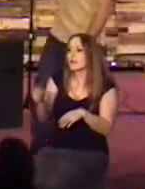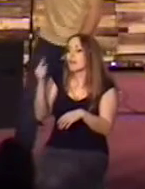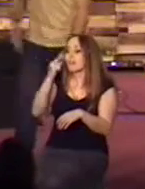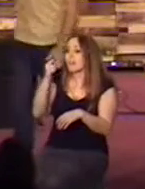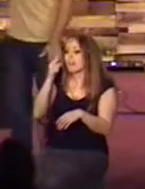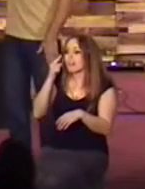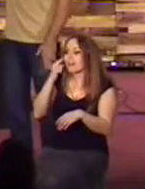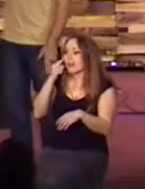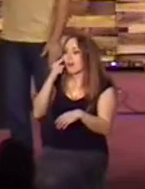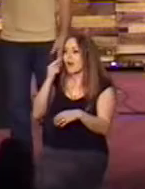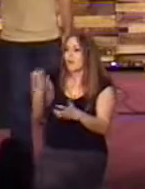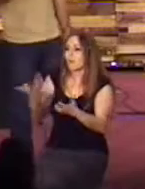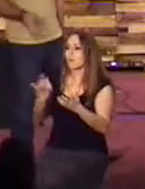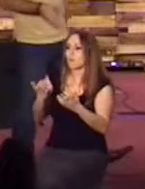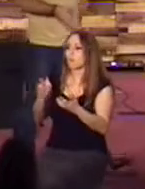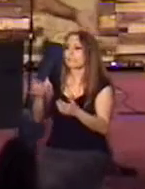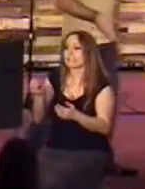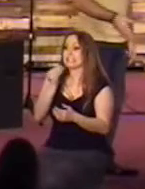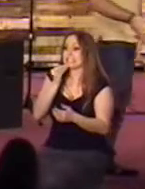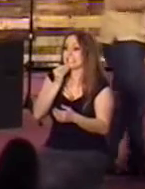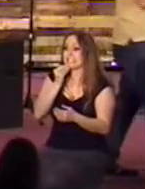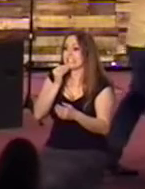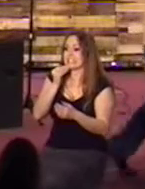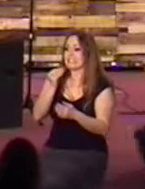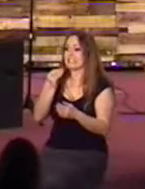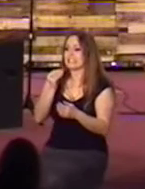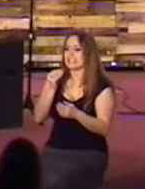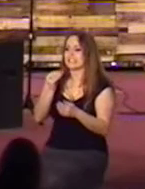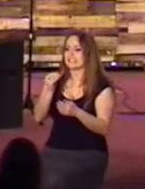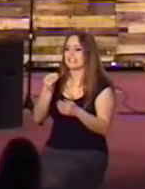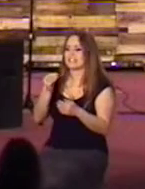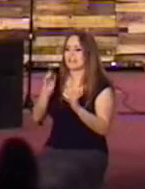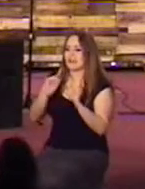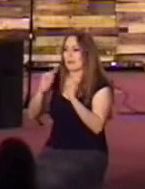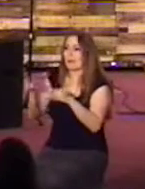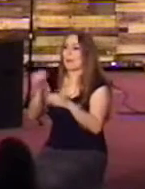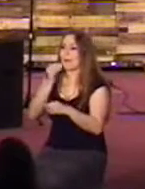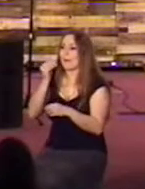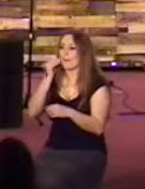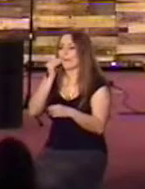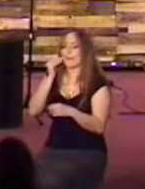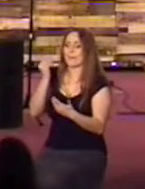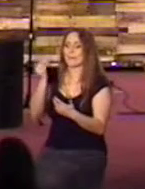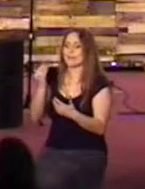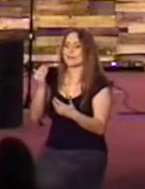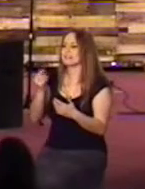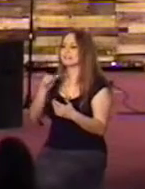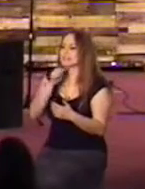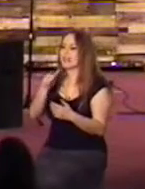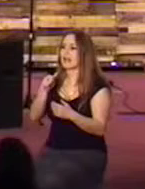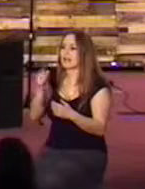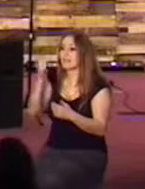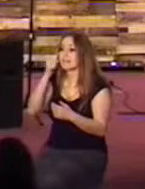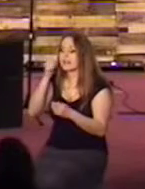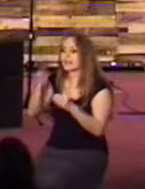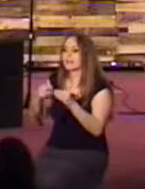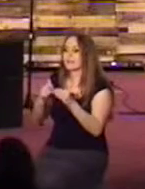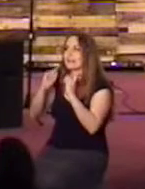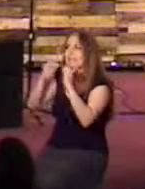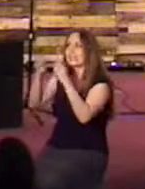through this meal, and get home with my dignity intact." You're not thinking about giving thanks to God. You're thinking about getting out of the